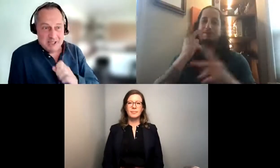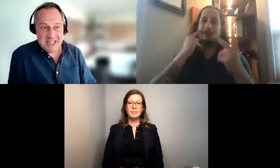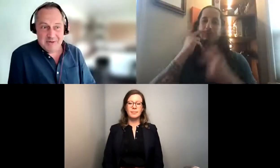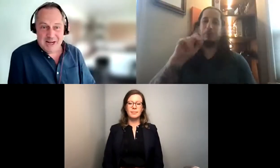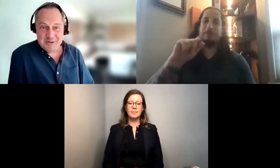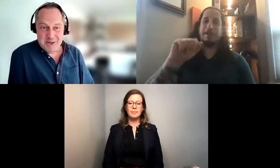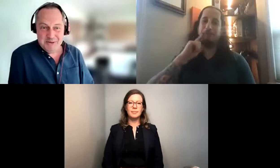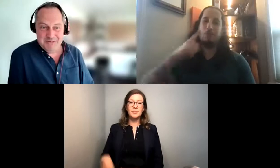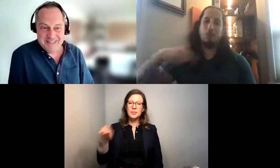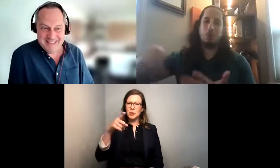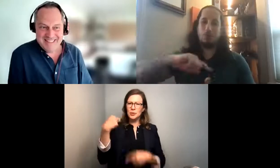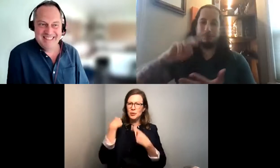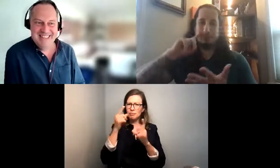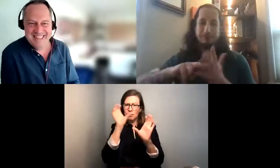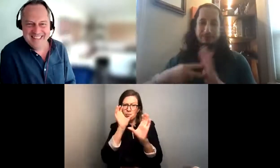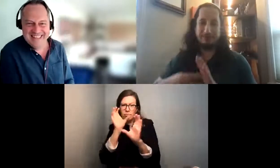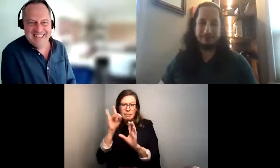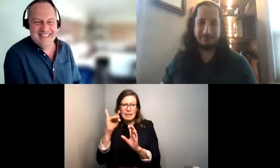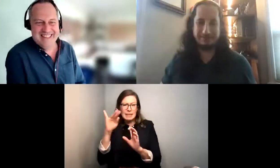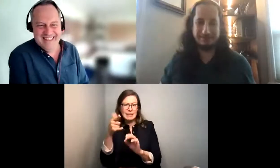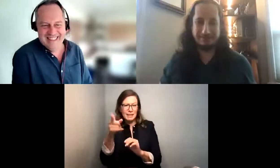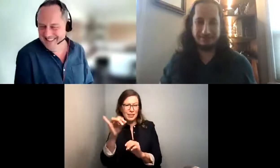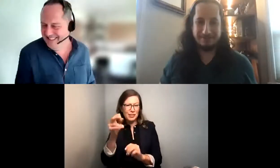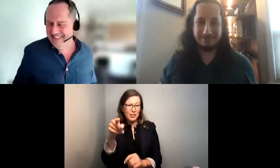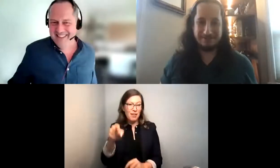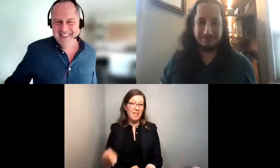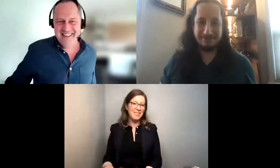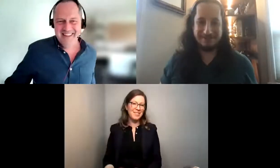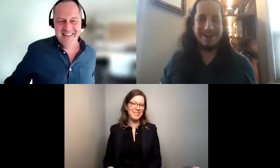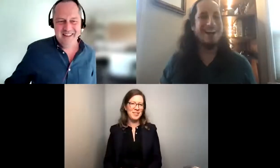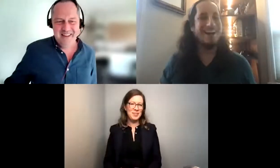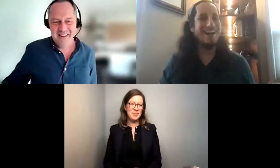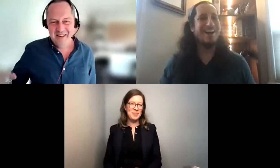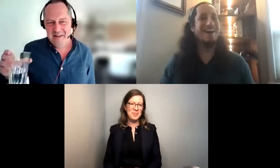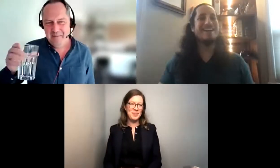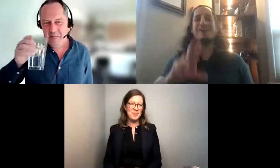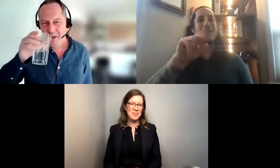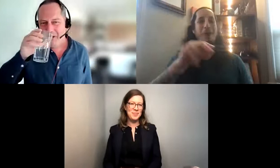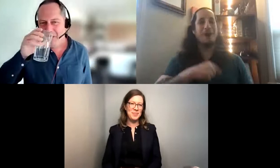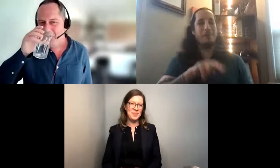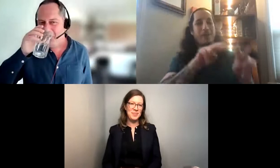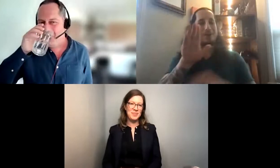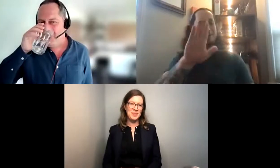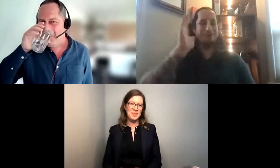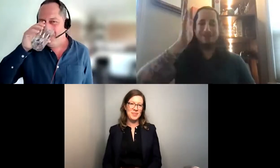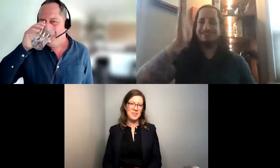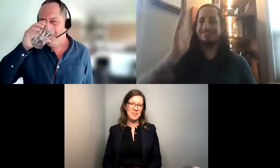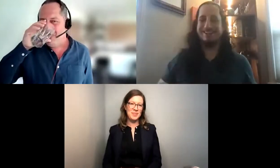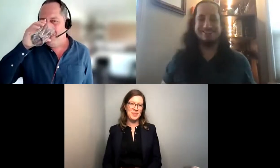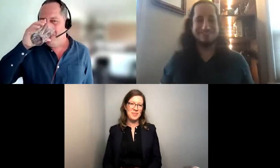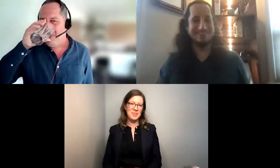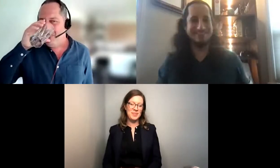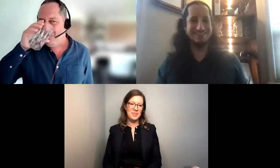You've been digging around, yeah, John. I know that there's some visual data and visual computer vision that's used for that purpose. And